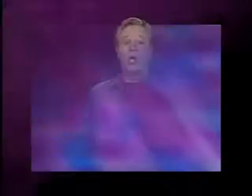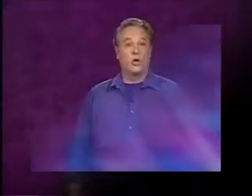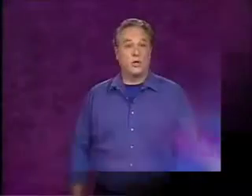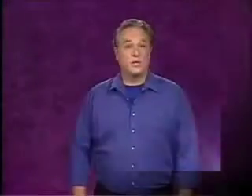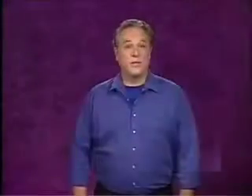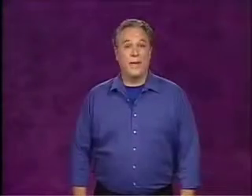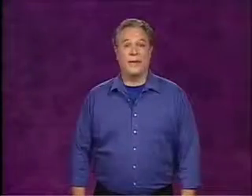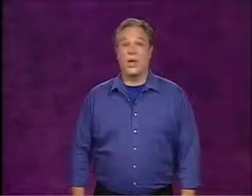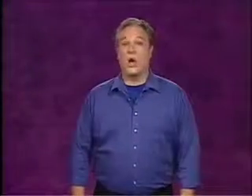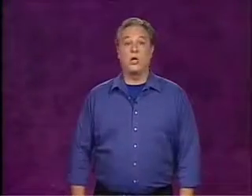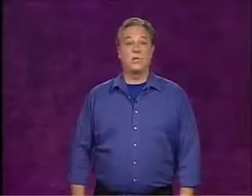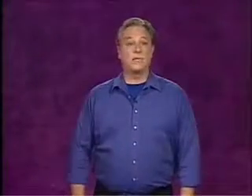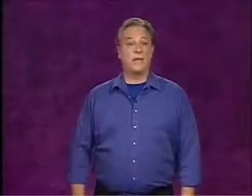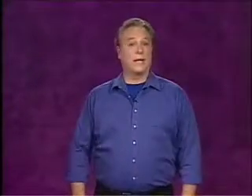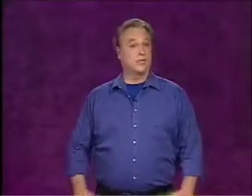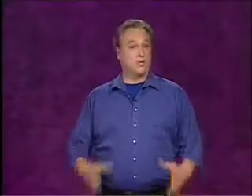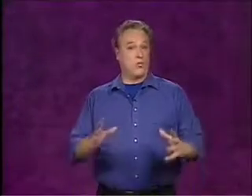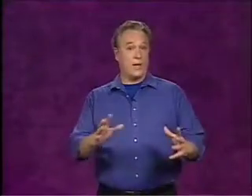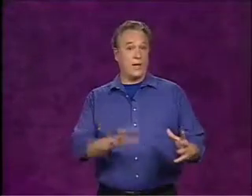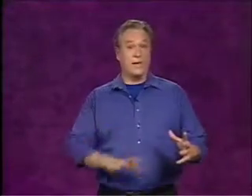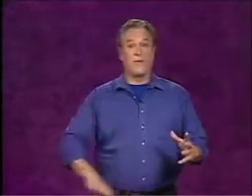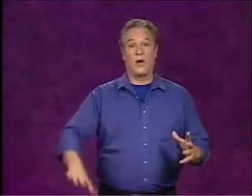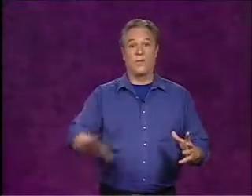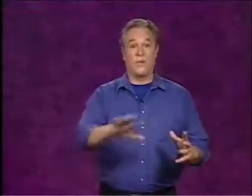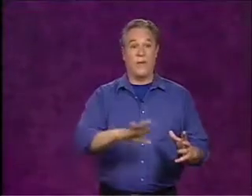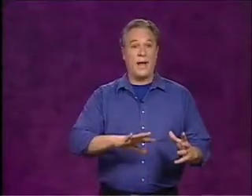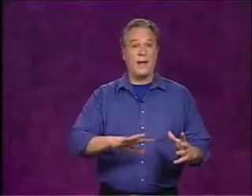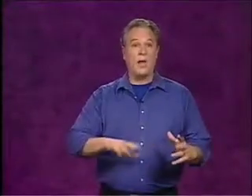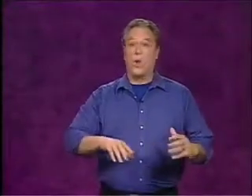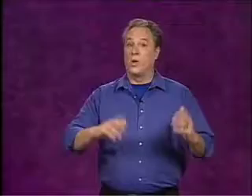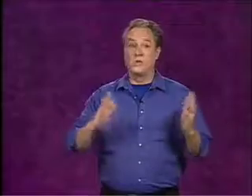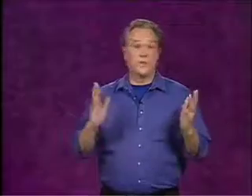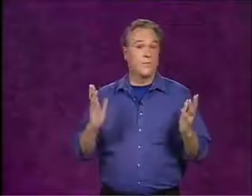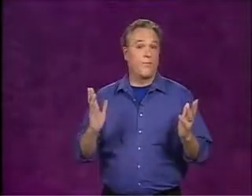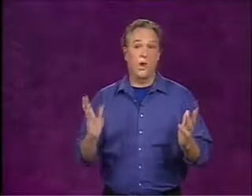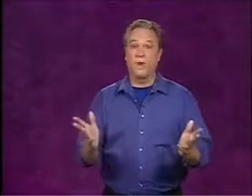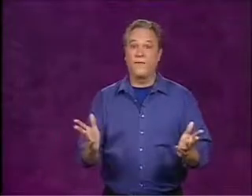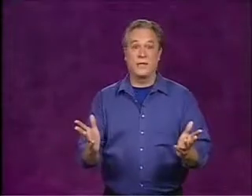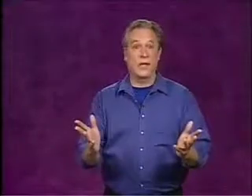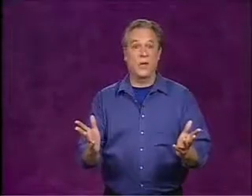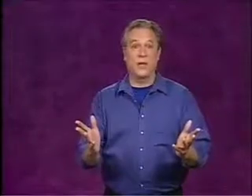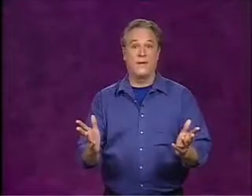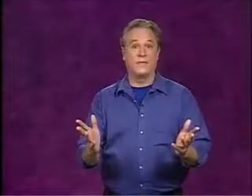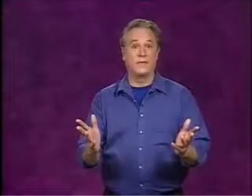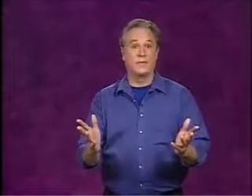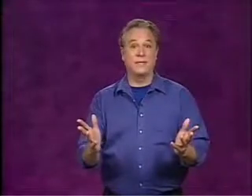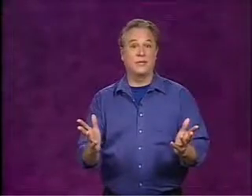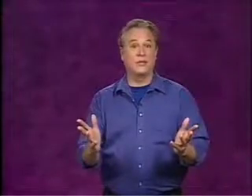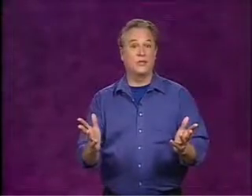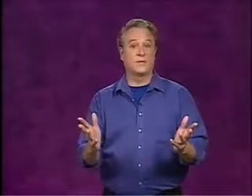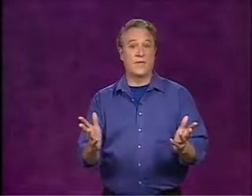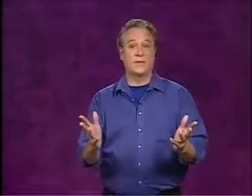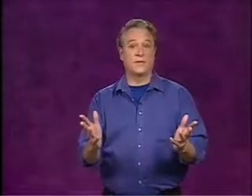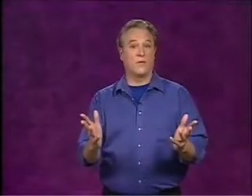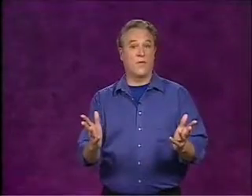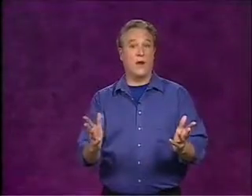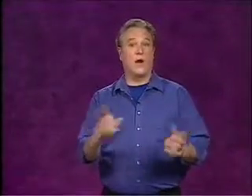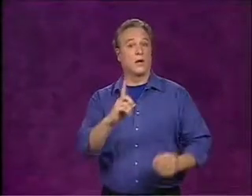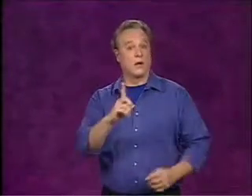You're used to making all your signs directly in front of your body, which was perfectly all right for the sentences you've signed so far,